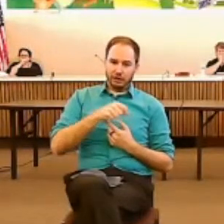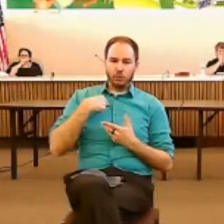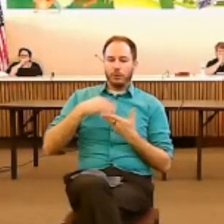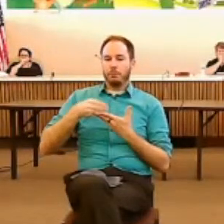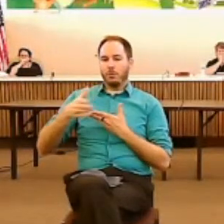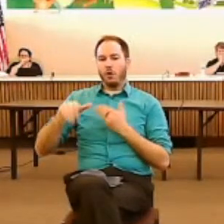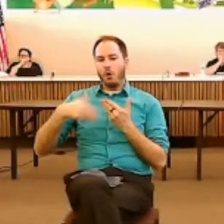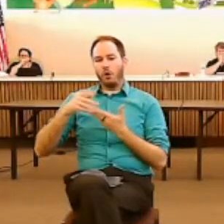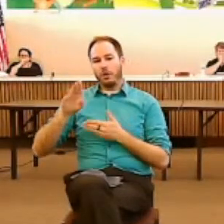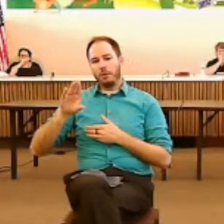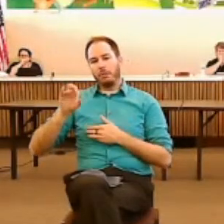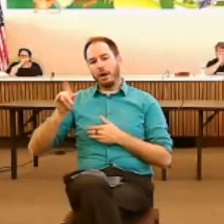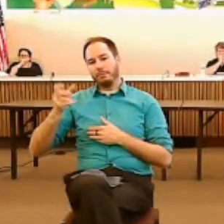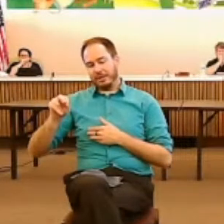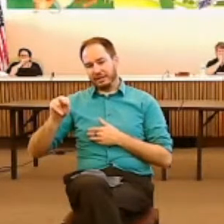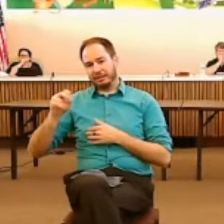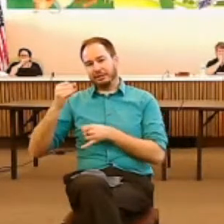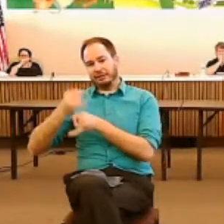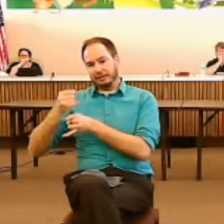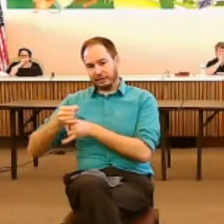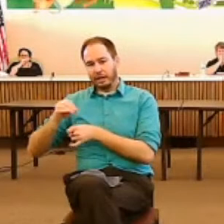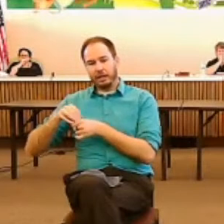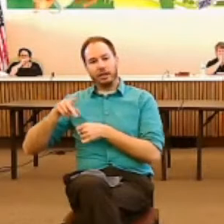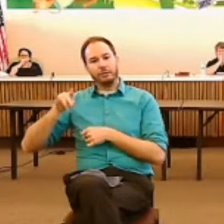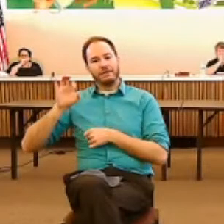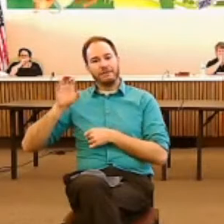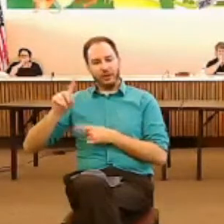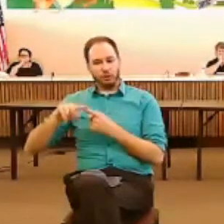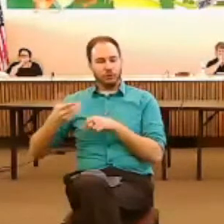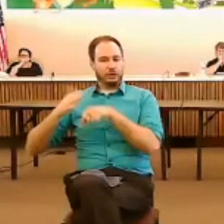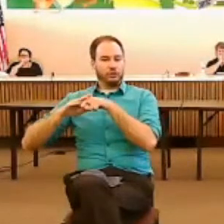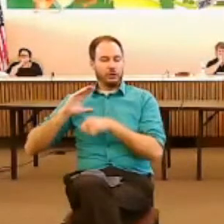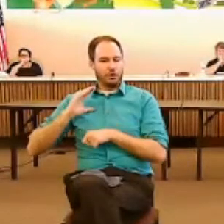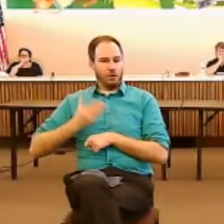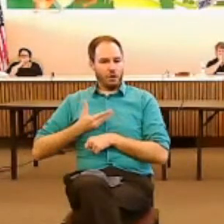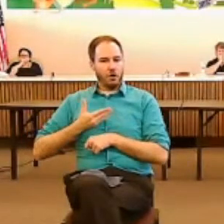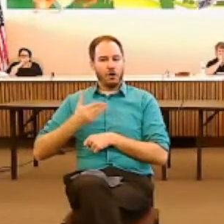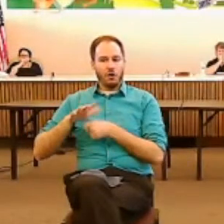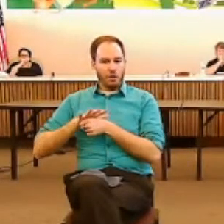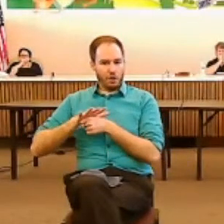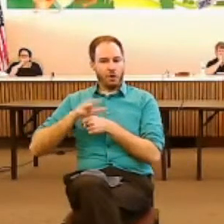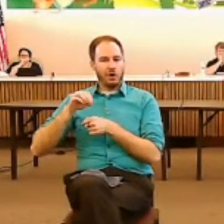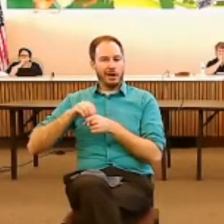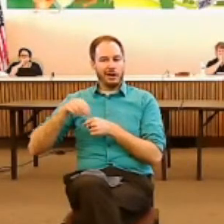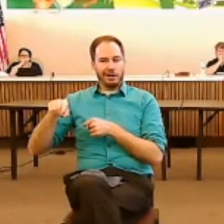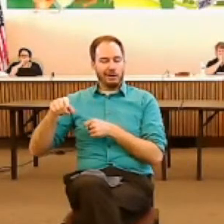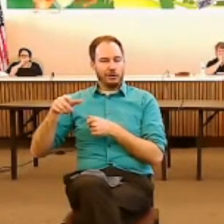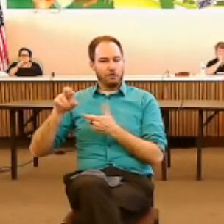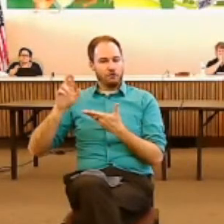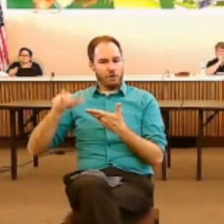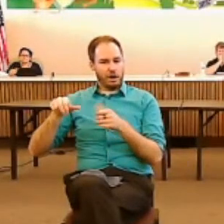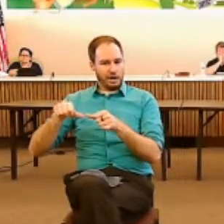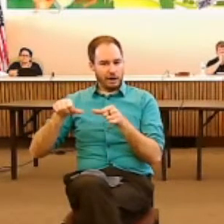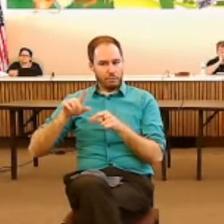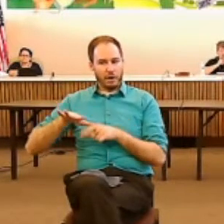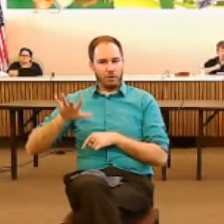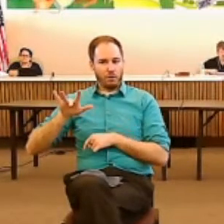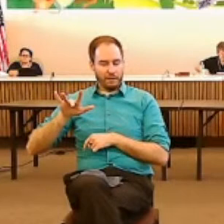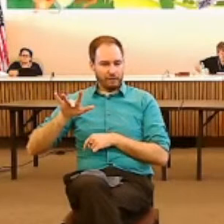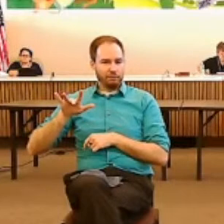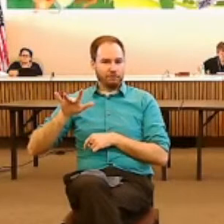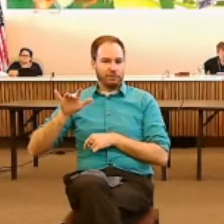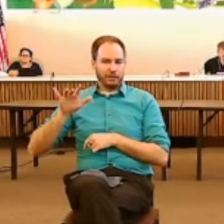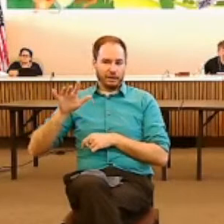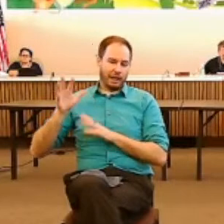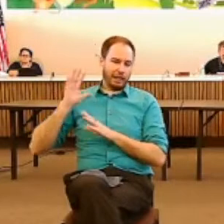sites, the Melco site over in Penfield, which increased our locations in the greater Rochester area to about 25 at the